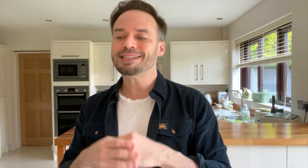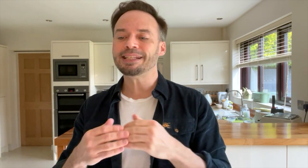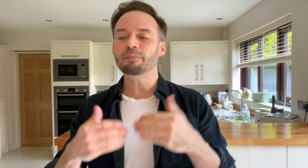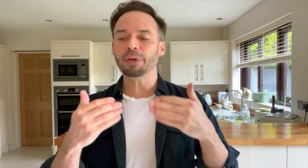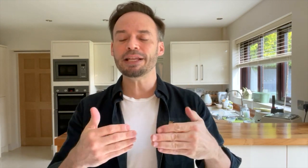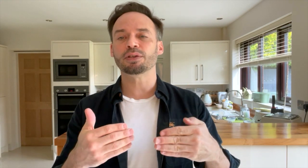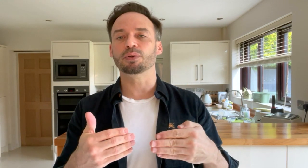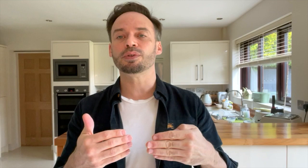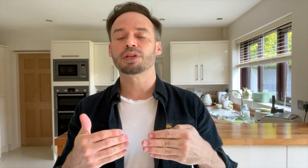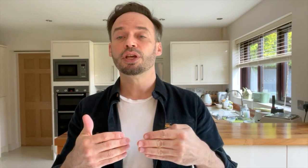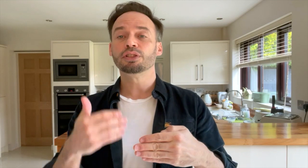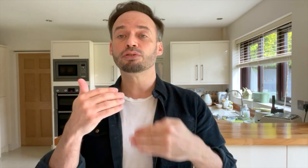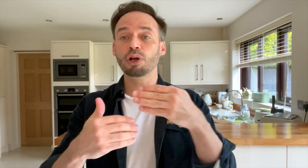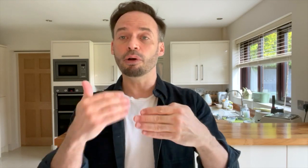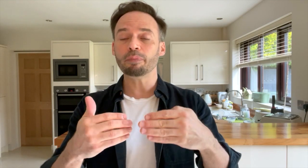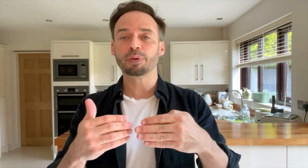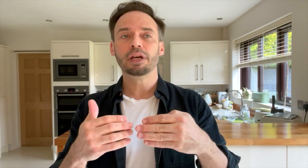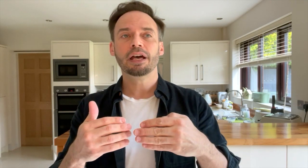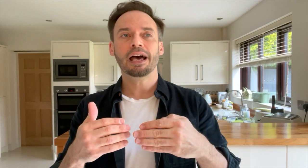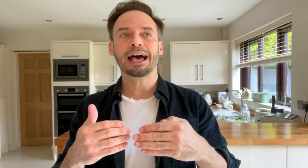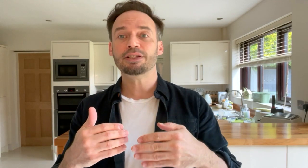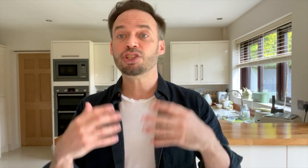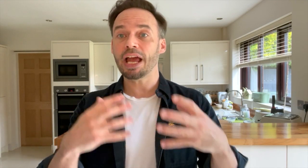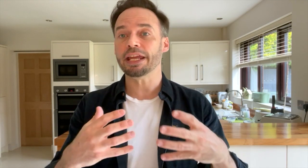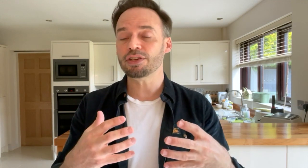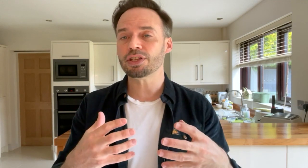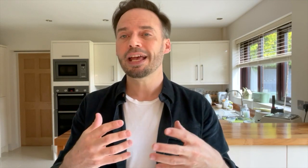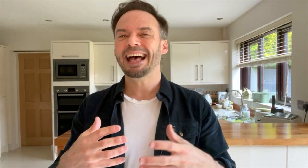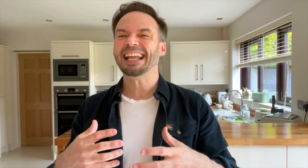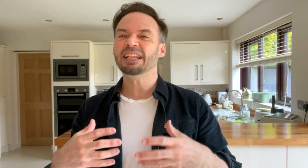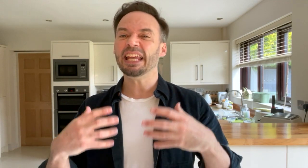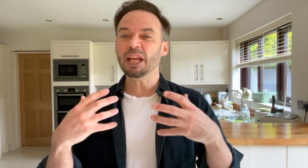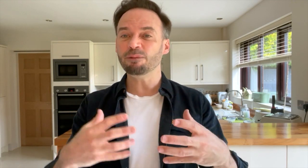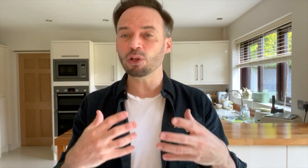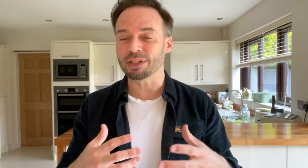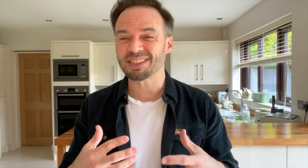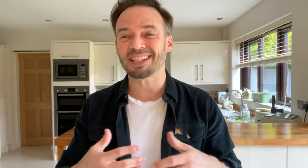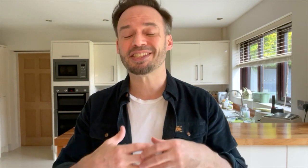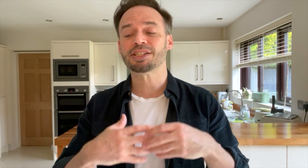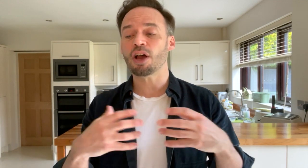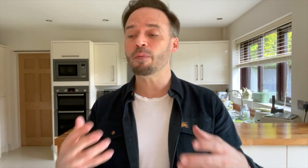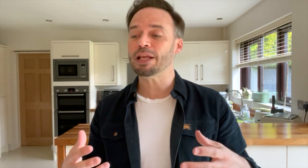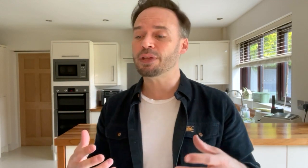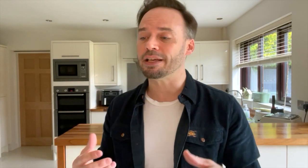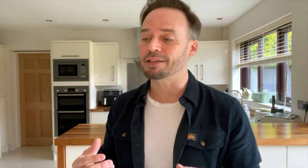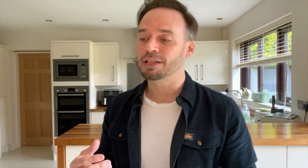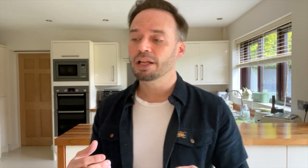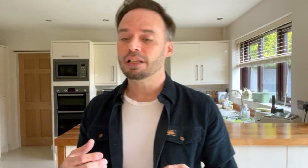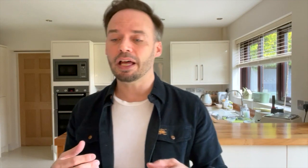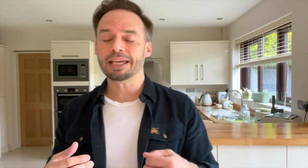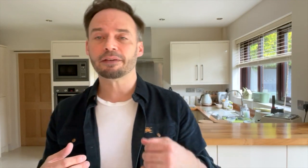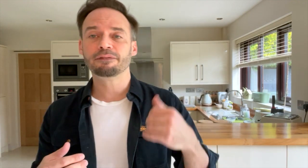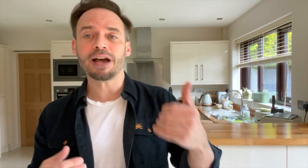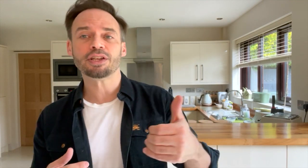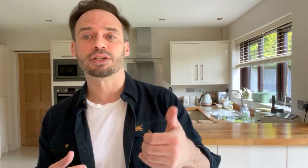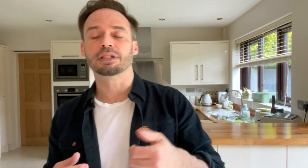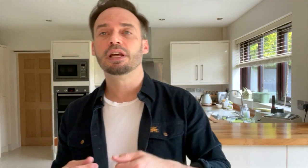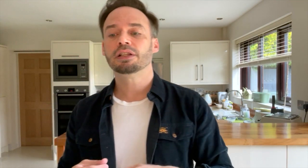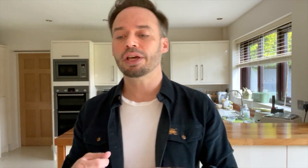see the beatles grew up and changed and influenced so many things like fashion like